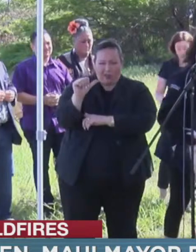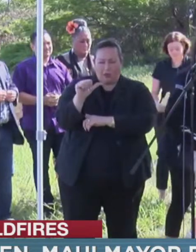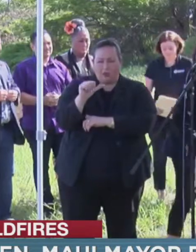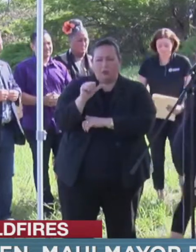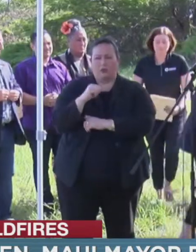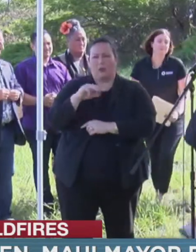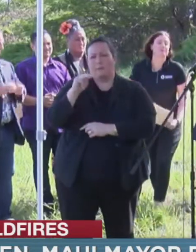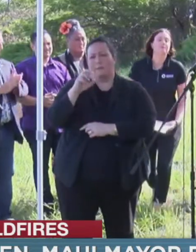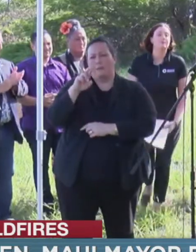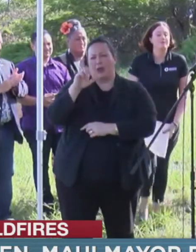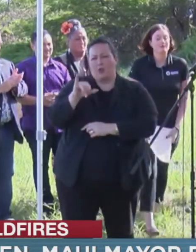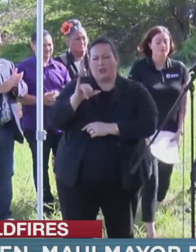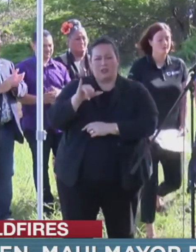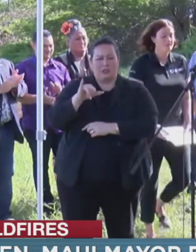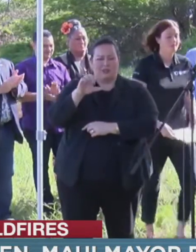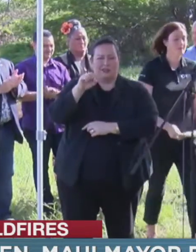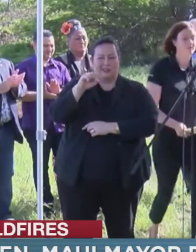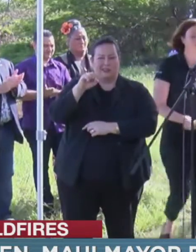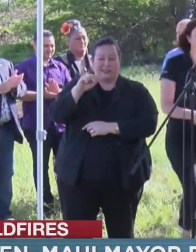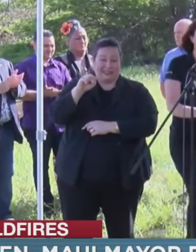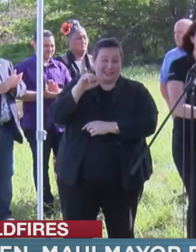Simpkins.